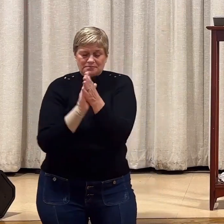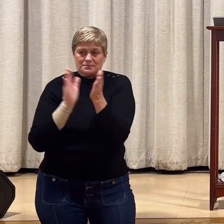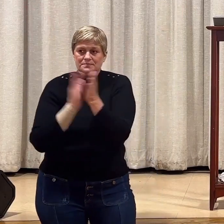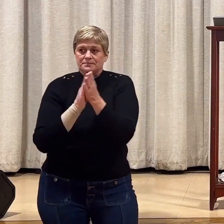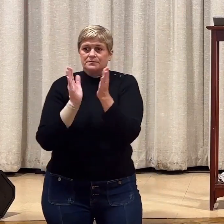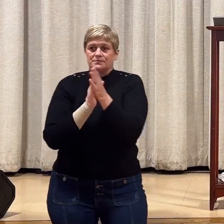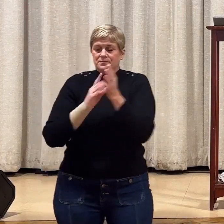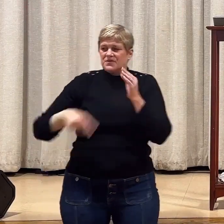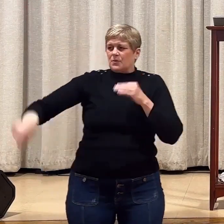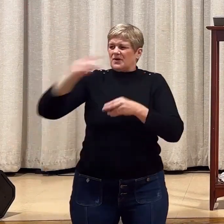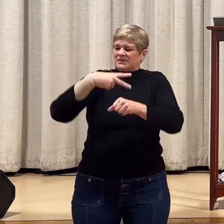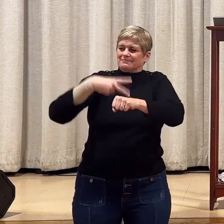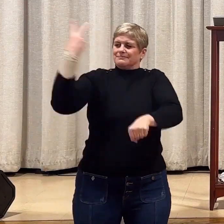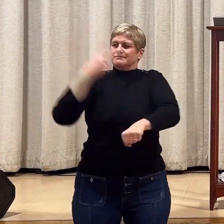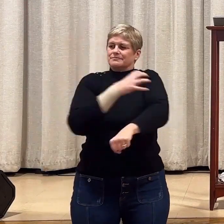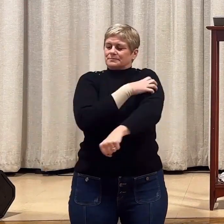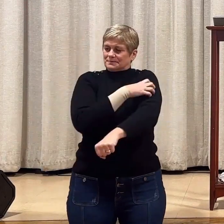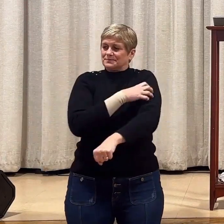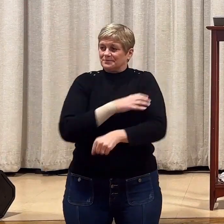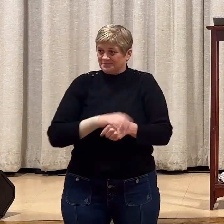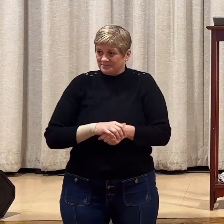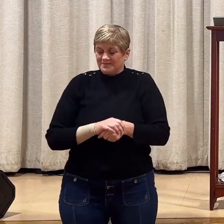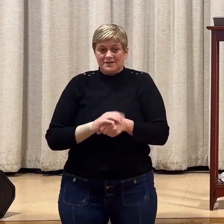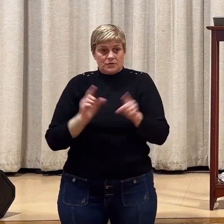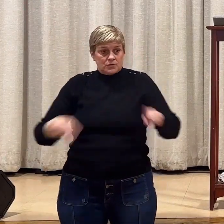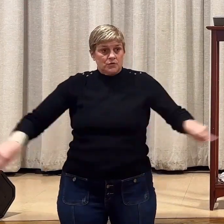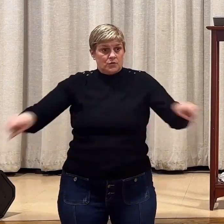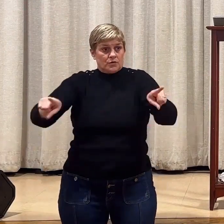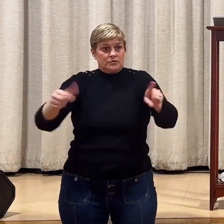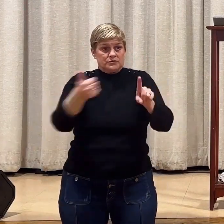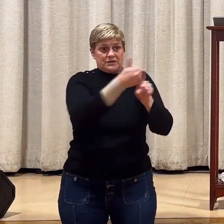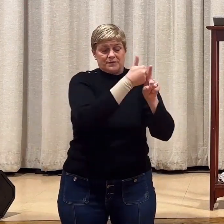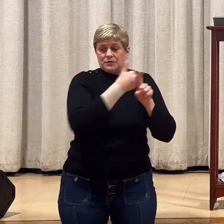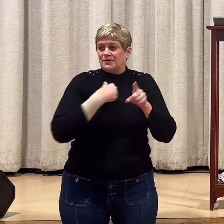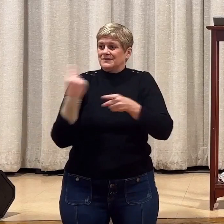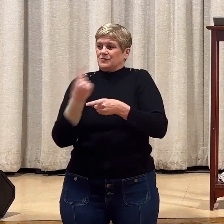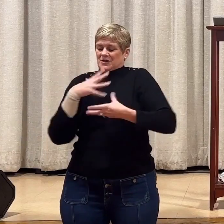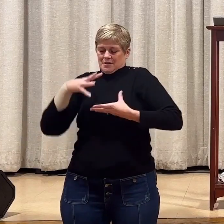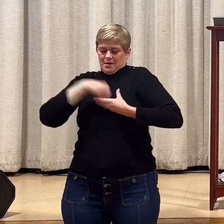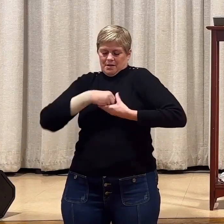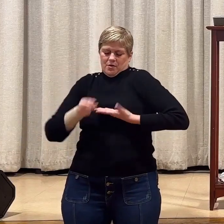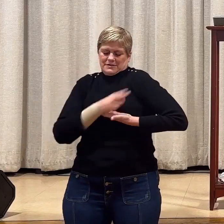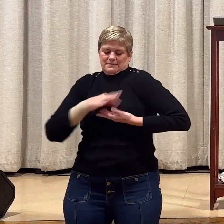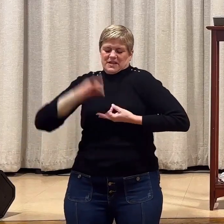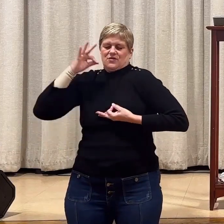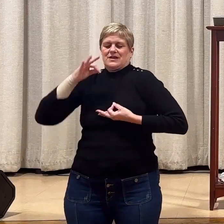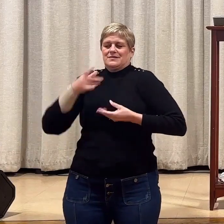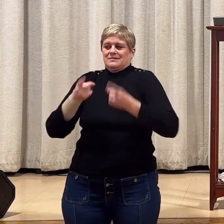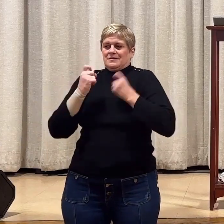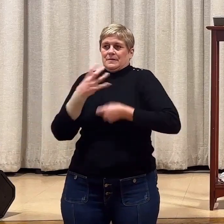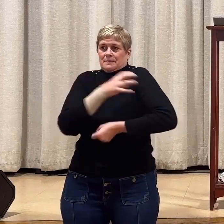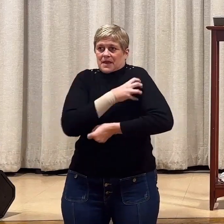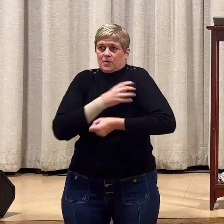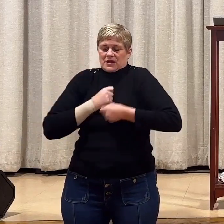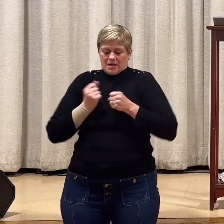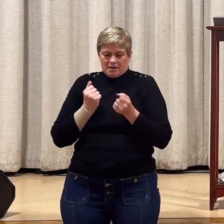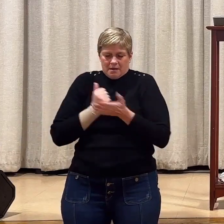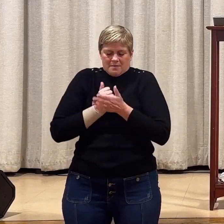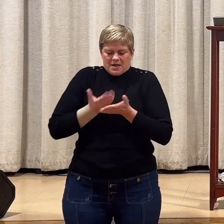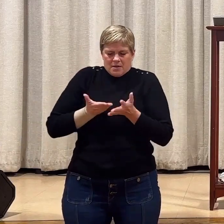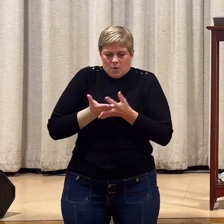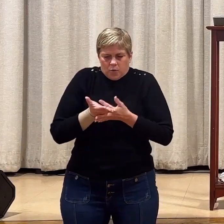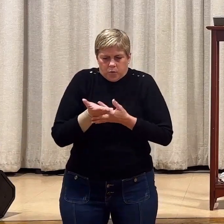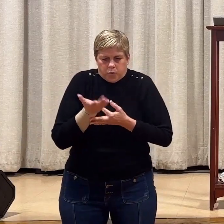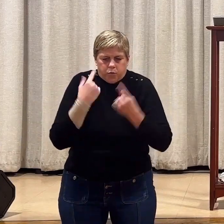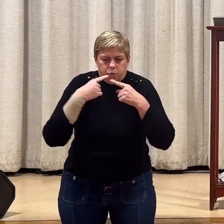You got double power. It's not just you. You got someone inside of you, working in you, working through you.